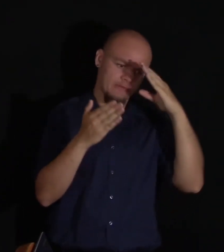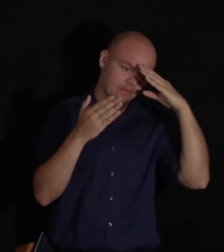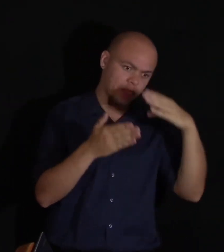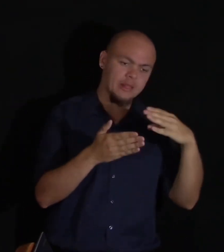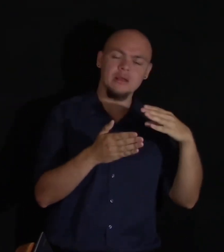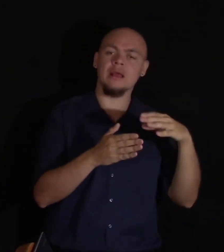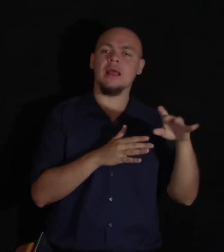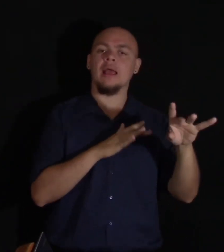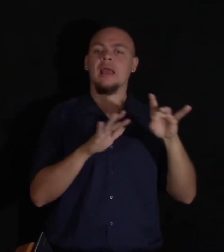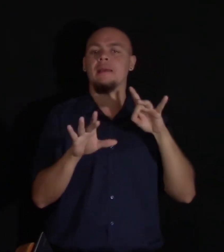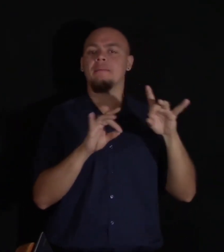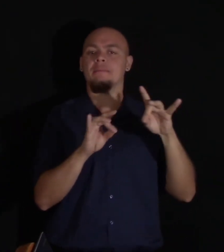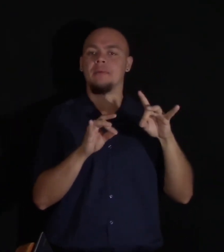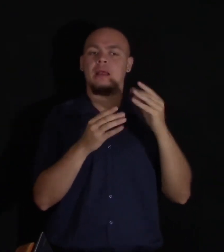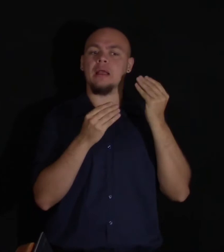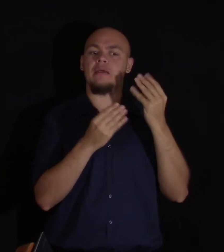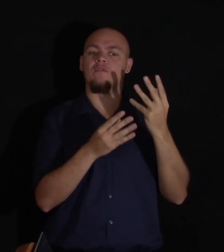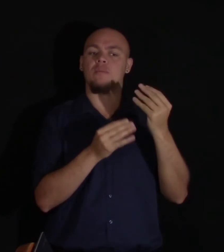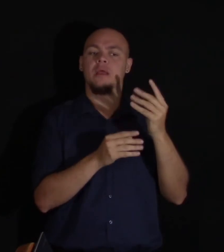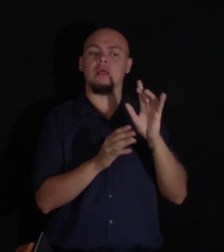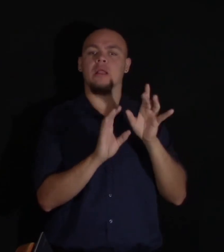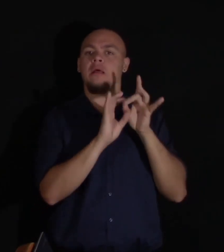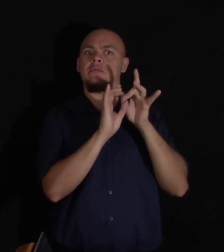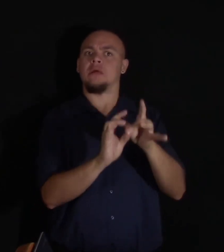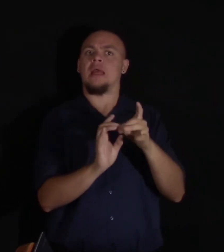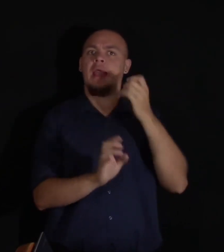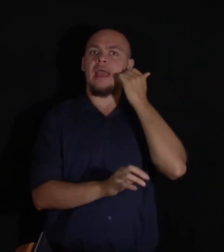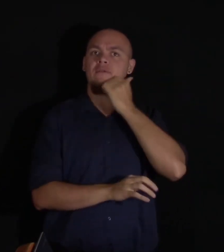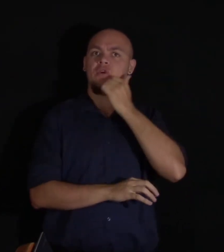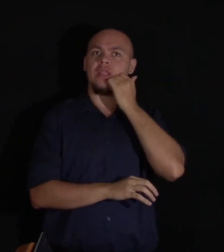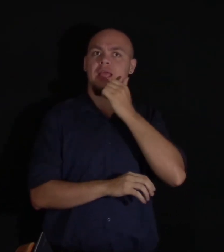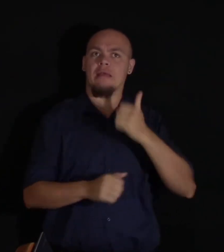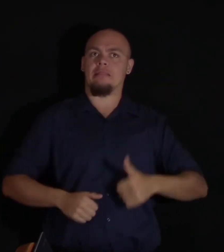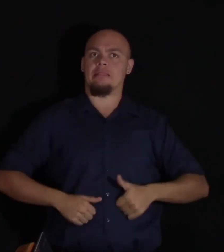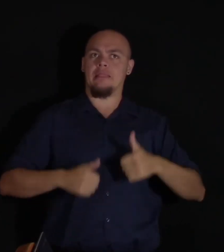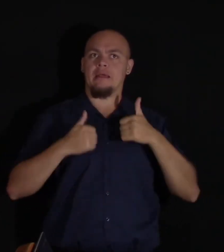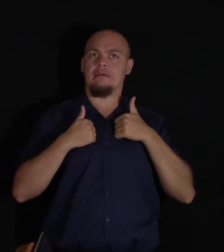select only those which are relevant to our daily life?